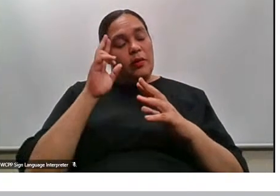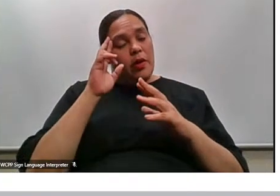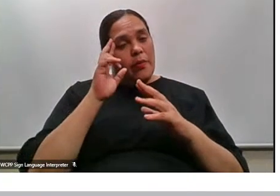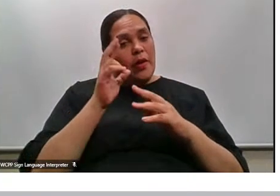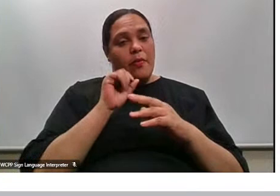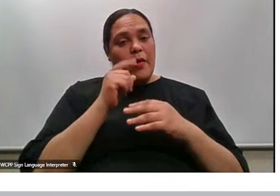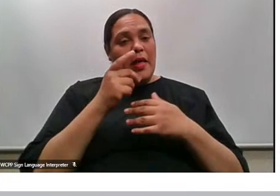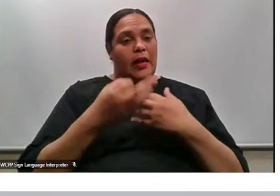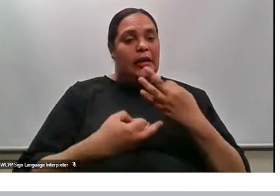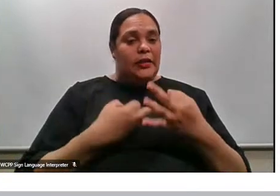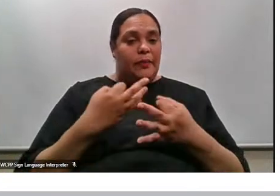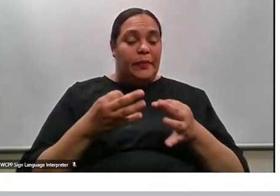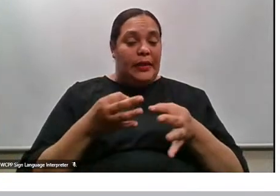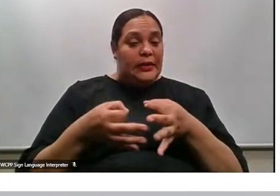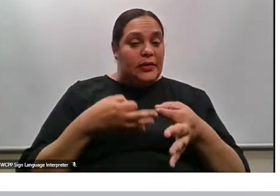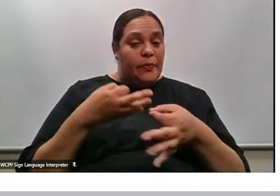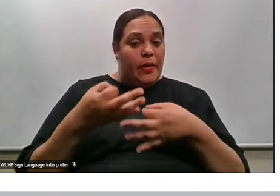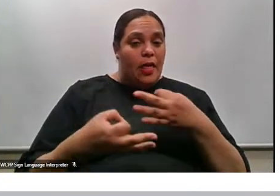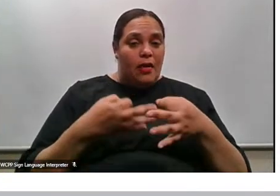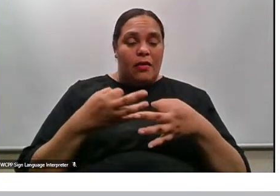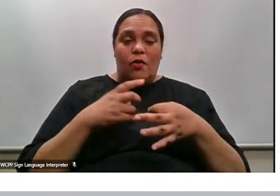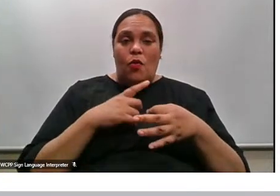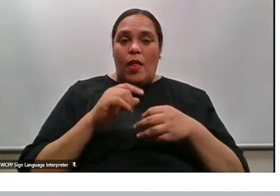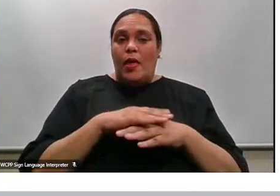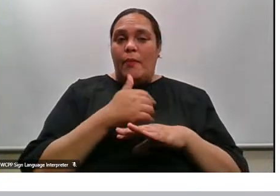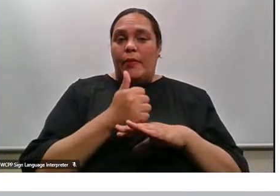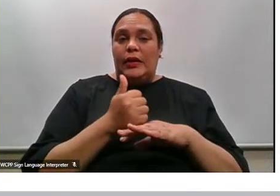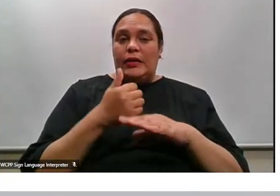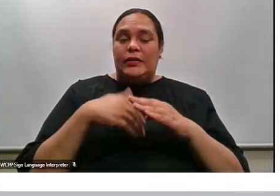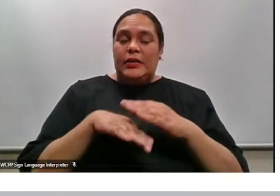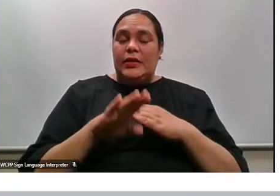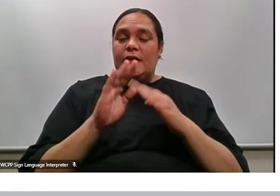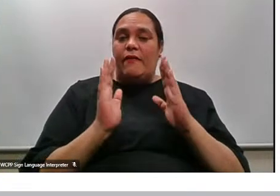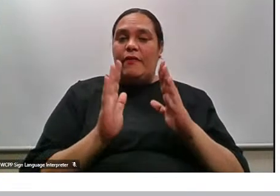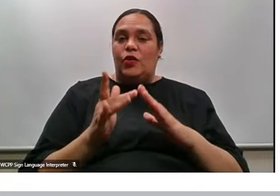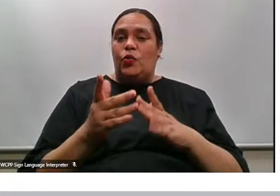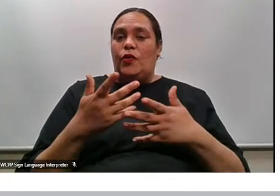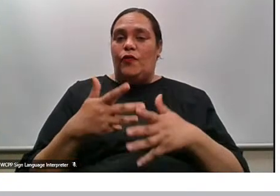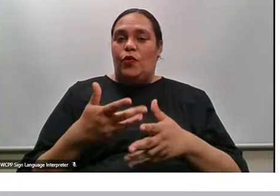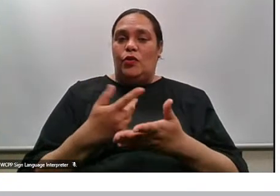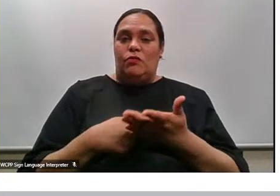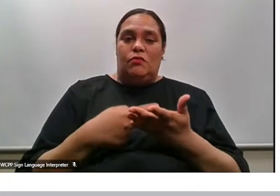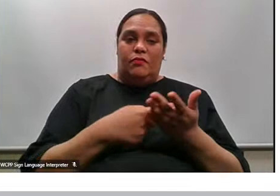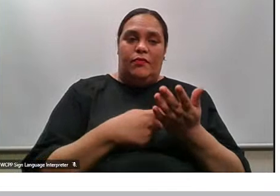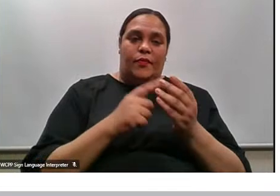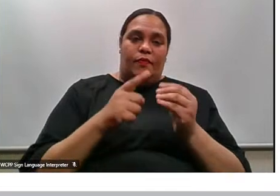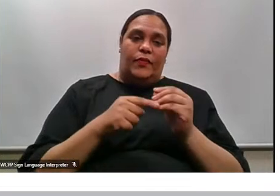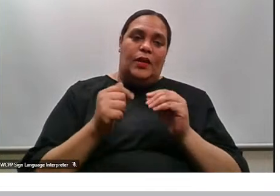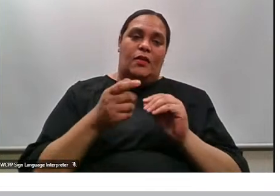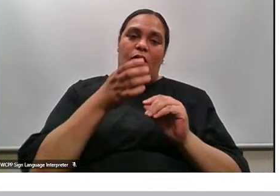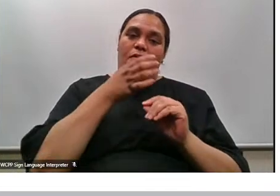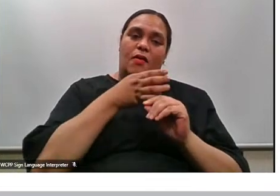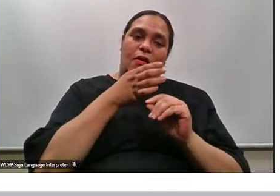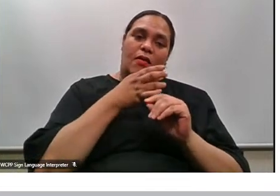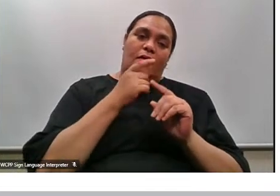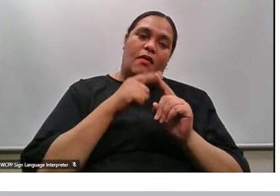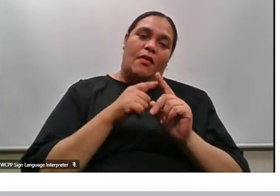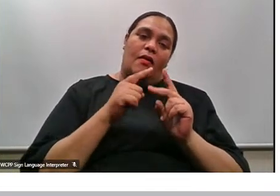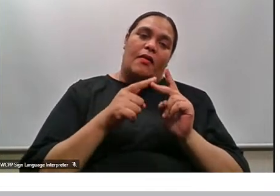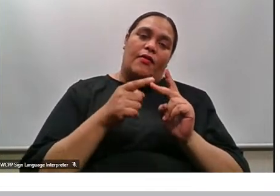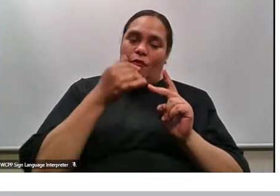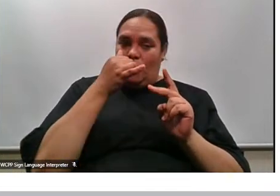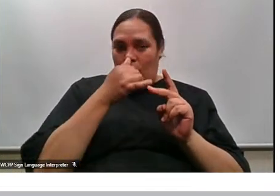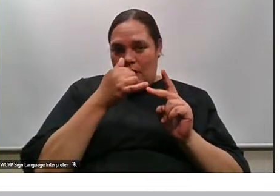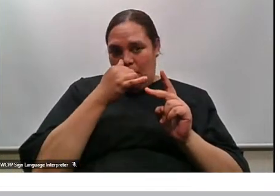explanation, it was on the basis of the interface that you'd already spoken to of liquor and crime.